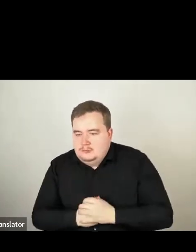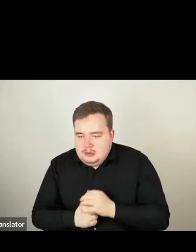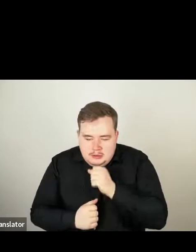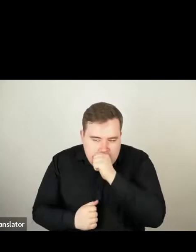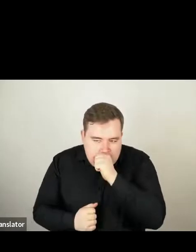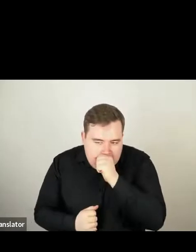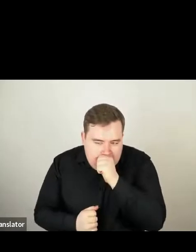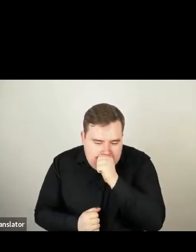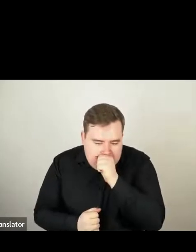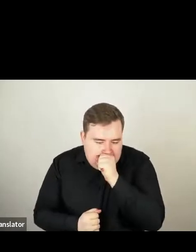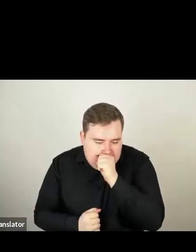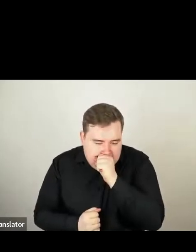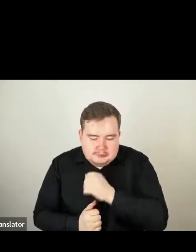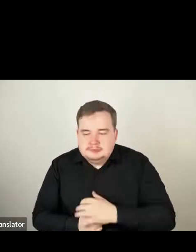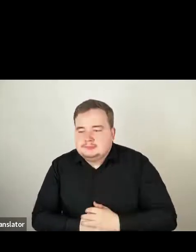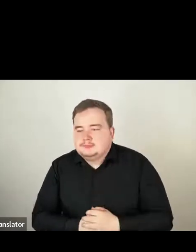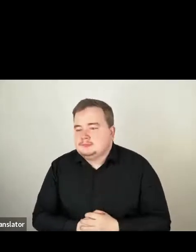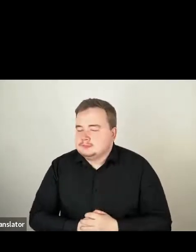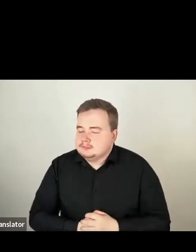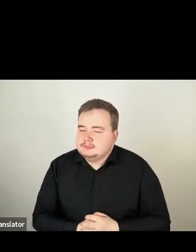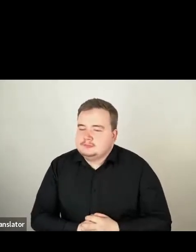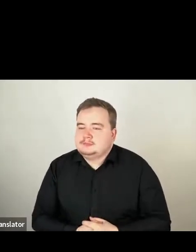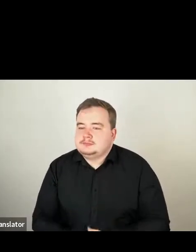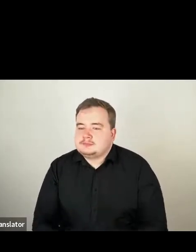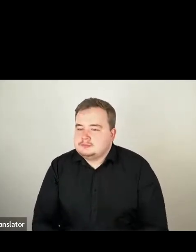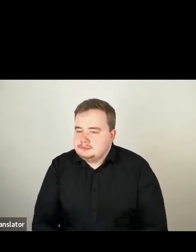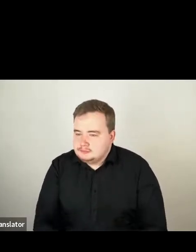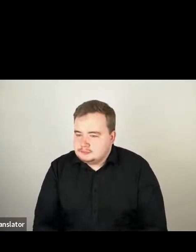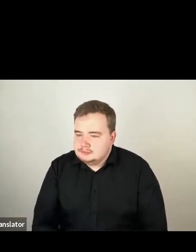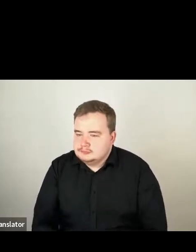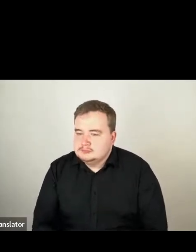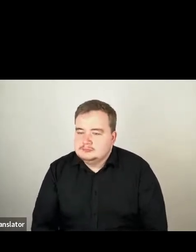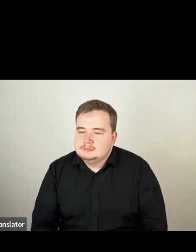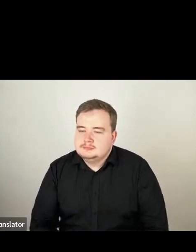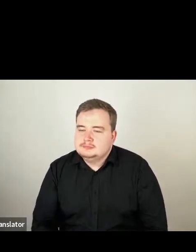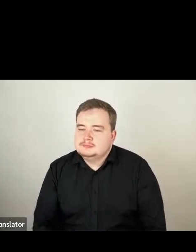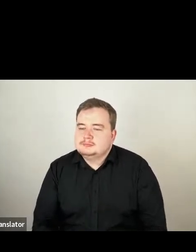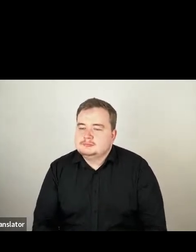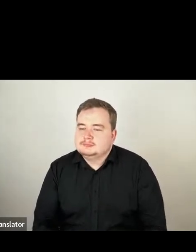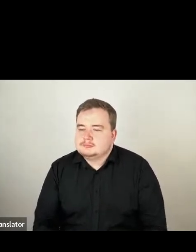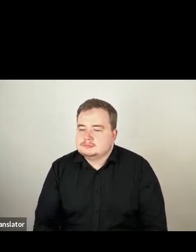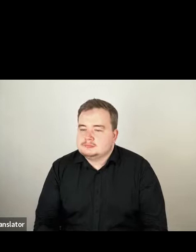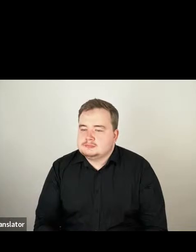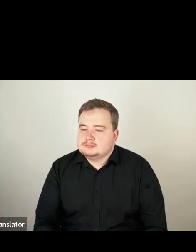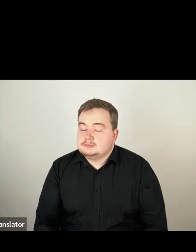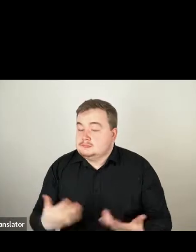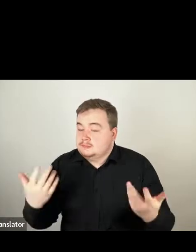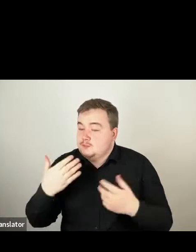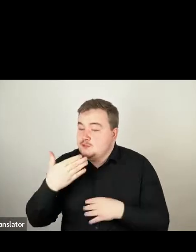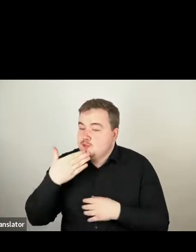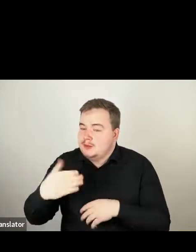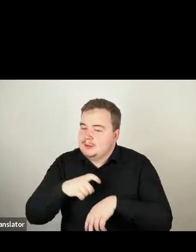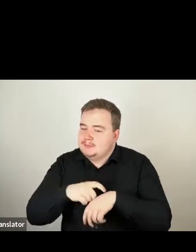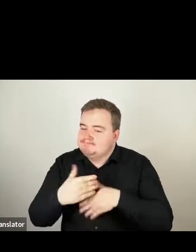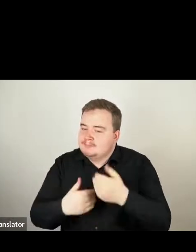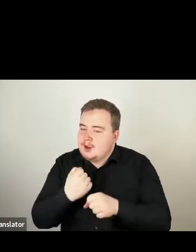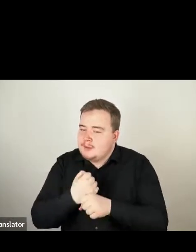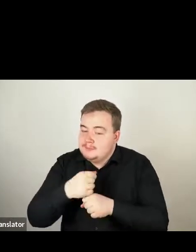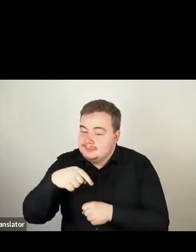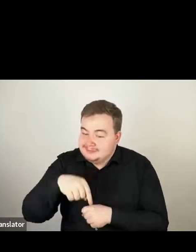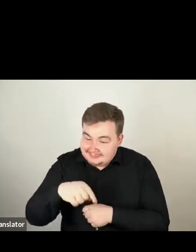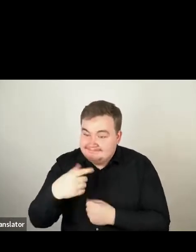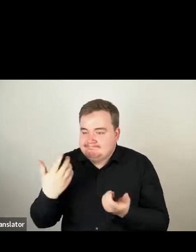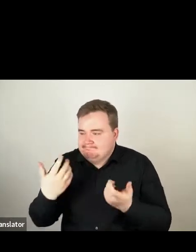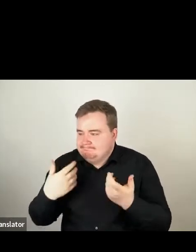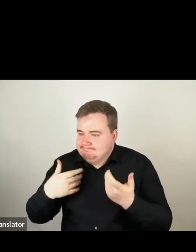just raised. And be it through collecting good practices and lessons learned or producing practical guides like